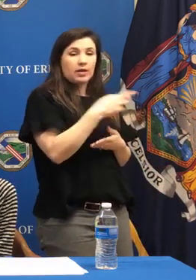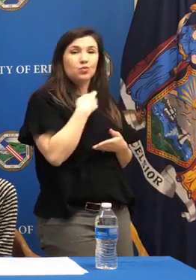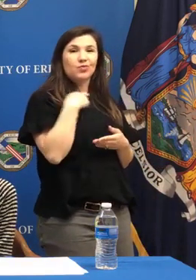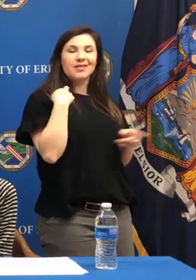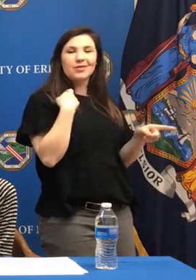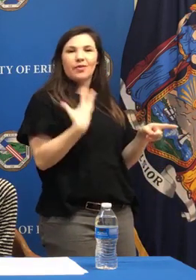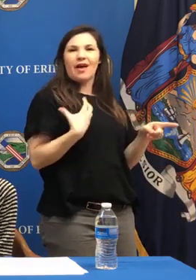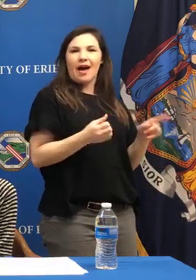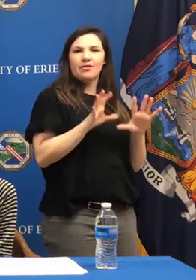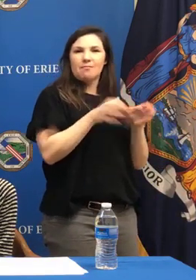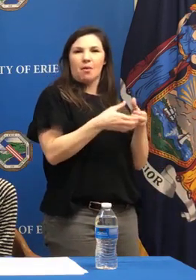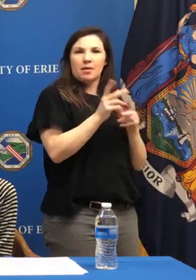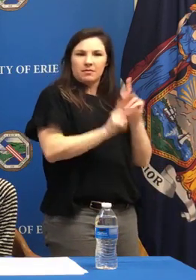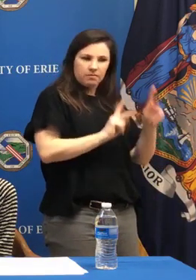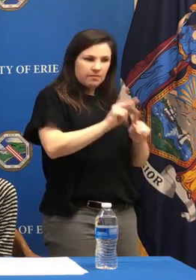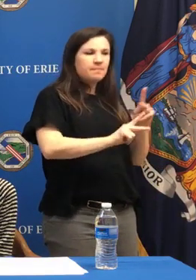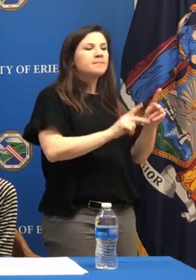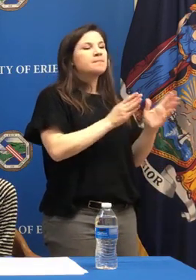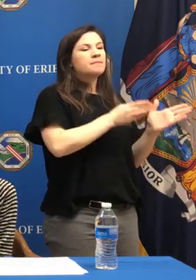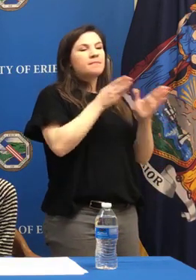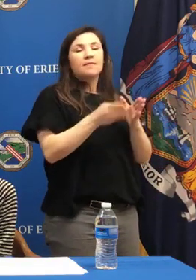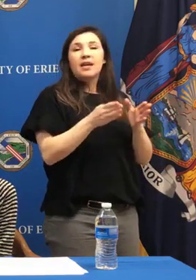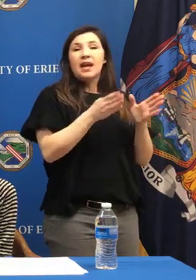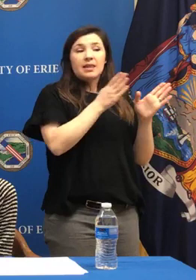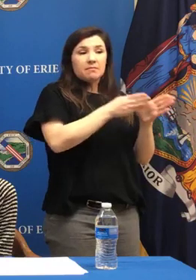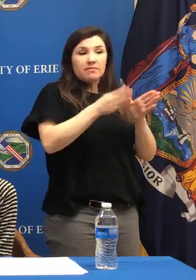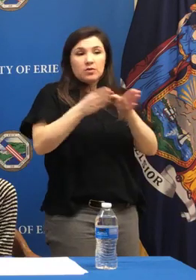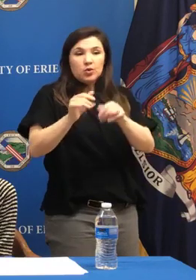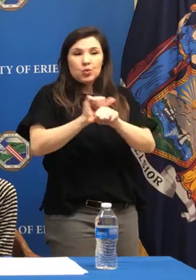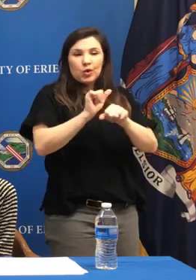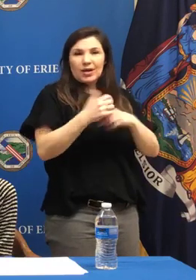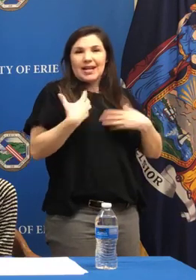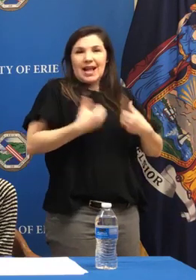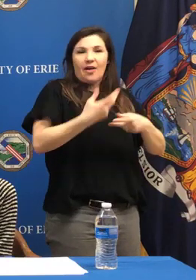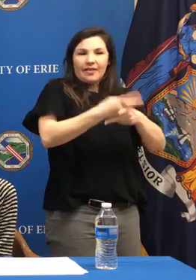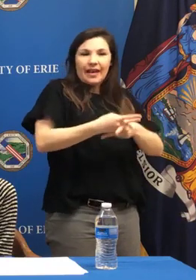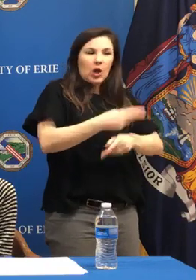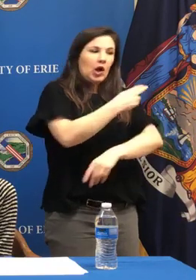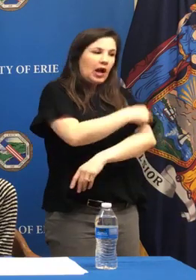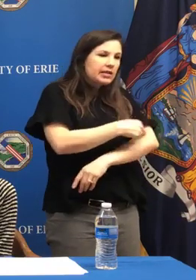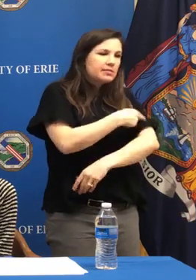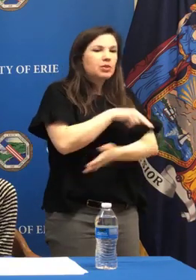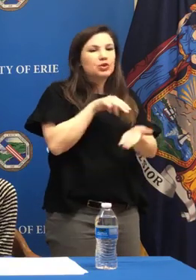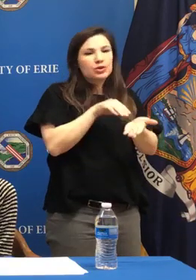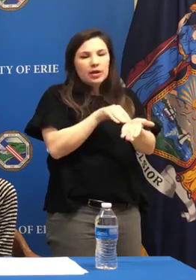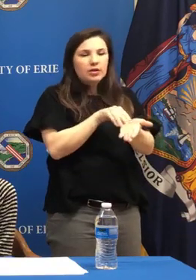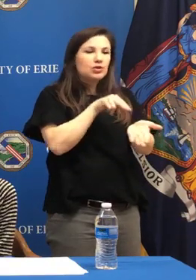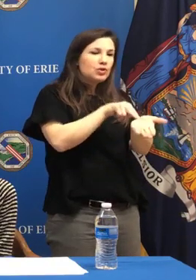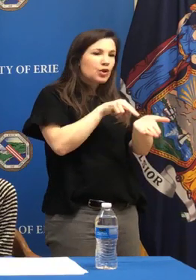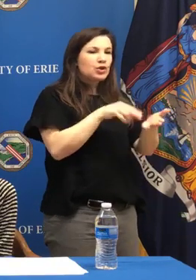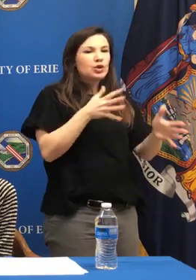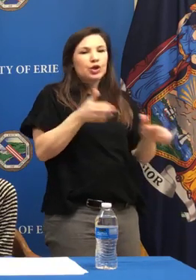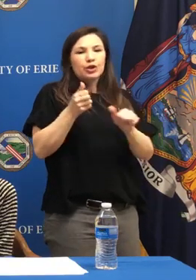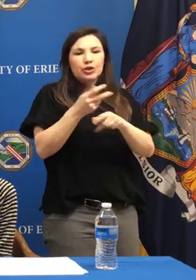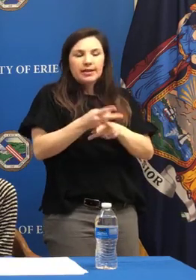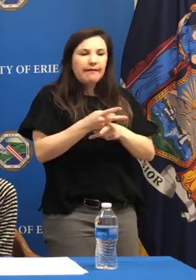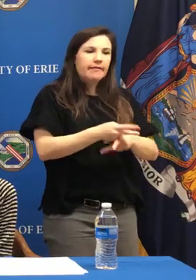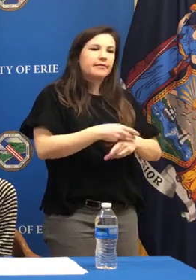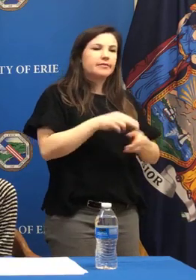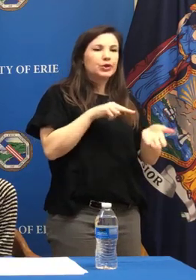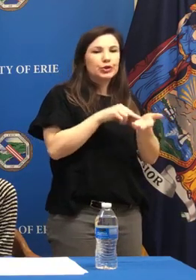health department folks, as well as the individuals that are in healthcare organizations, like hospitals, like urgent cares, like nursing